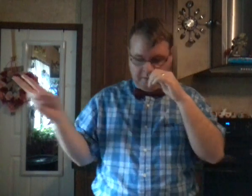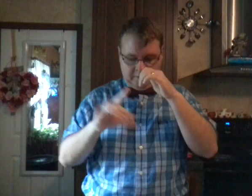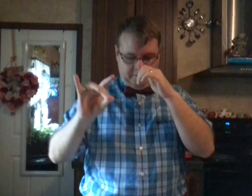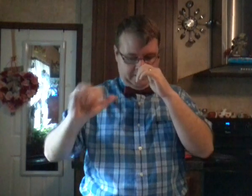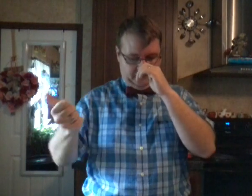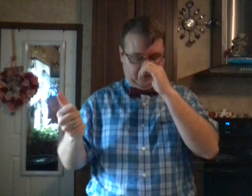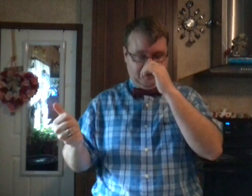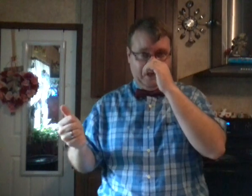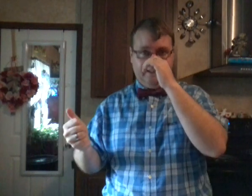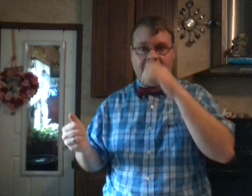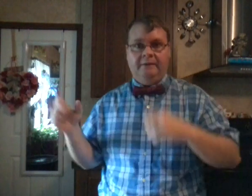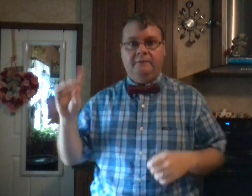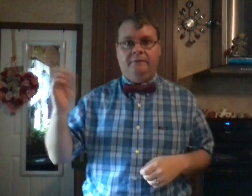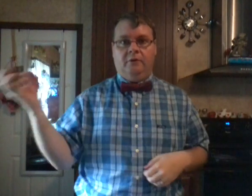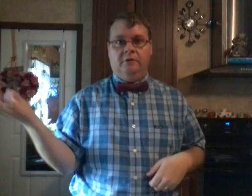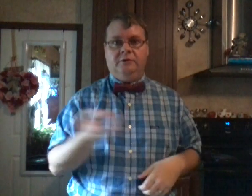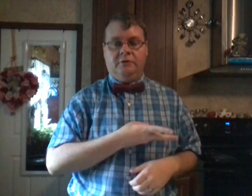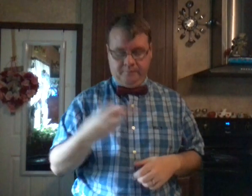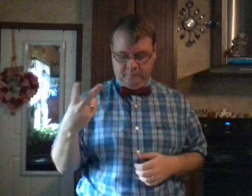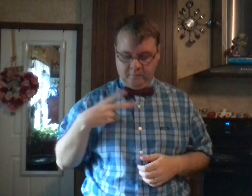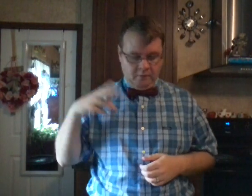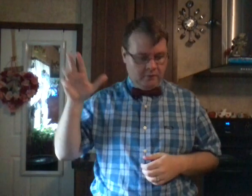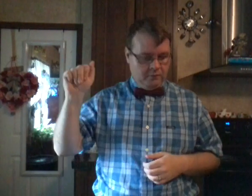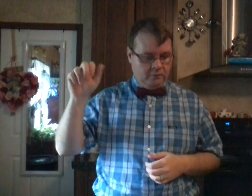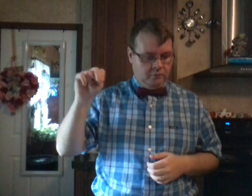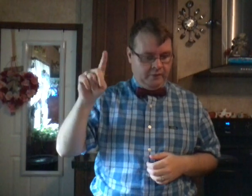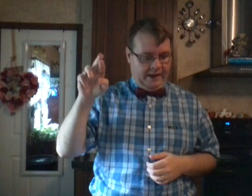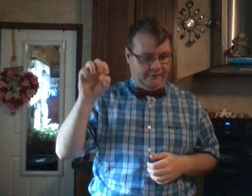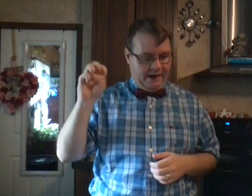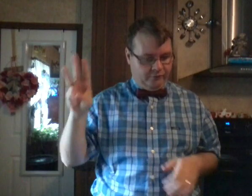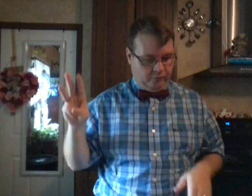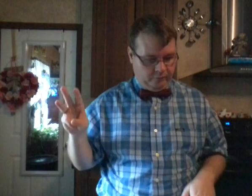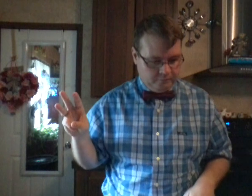Then, in verse 18, first, we have Andrew.